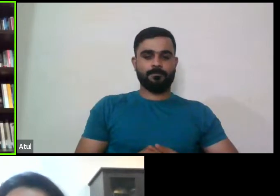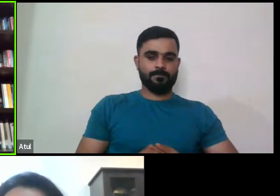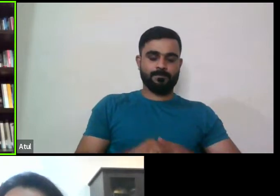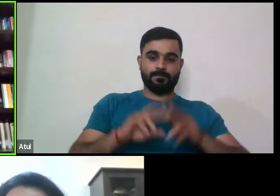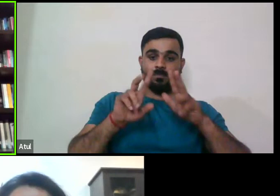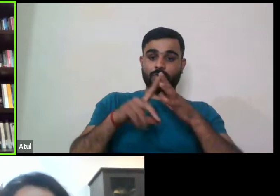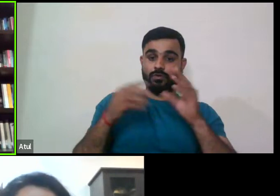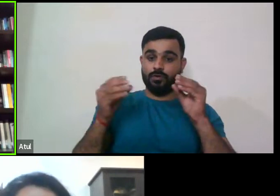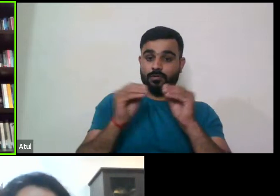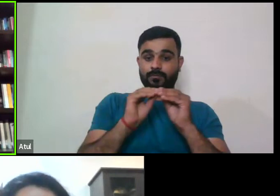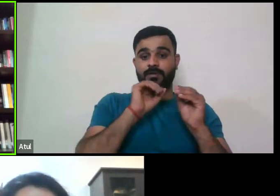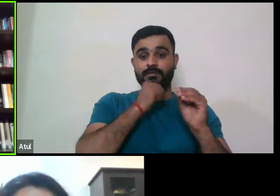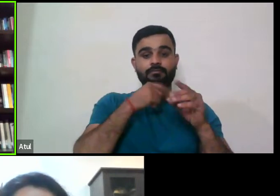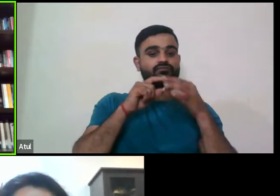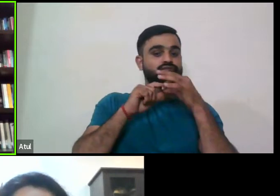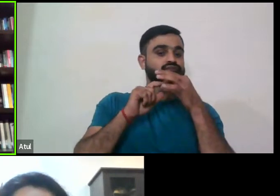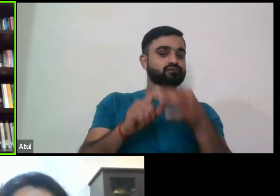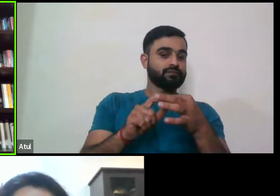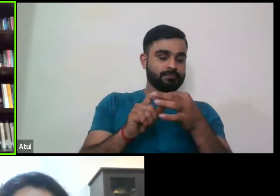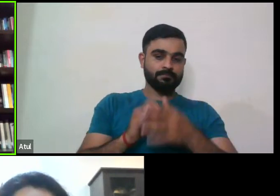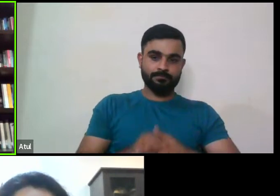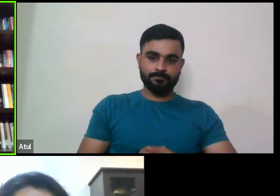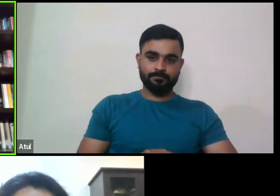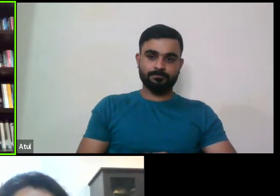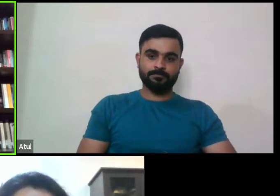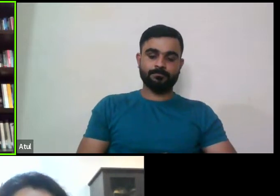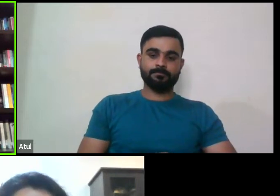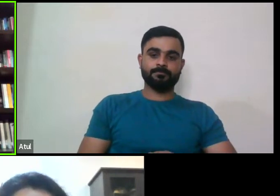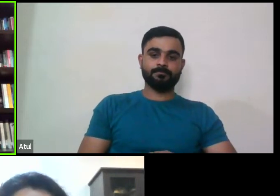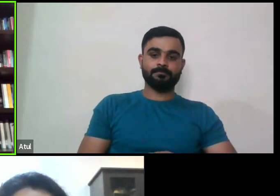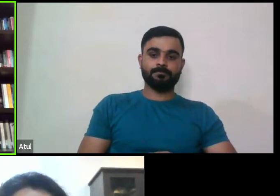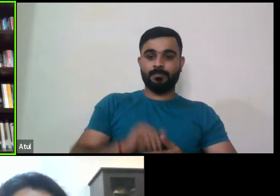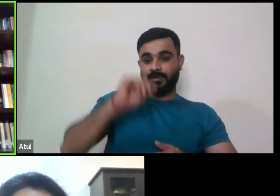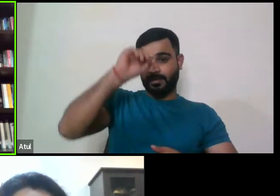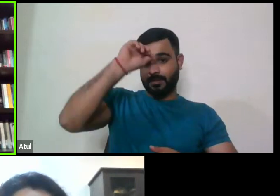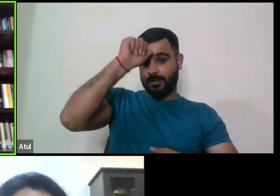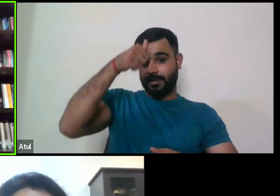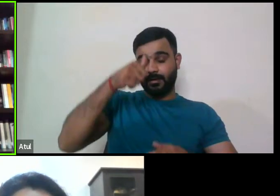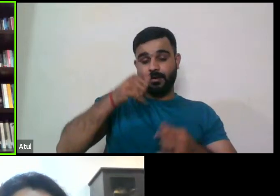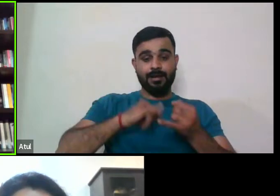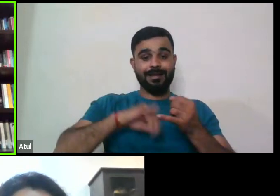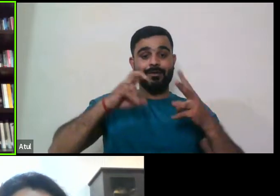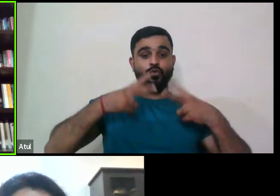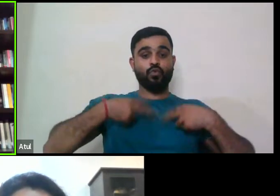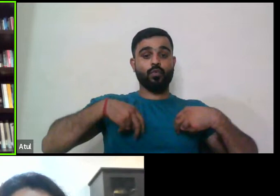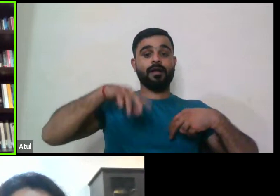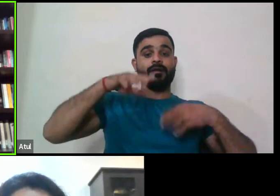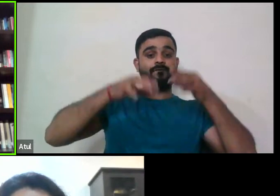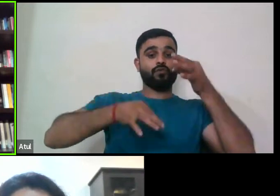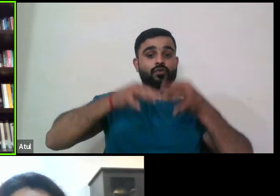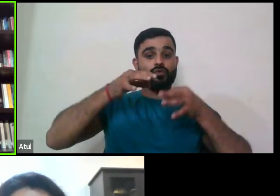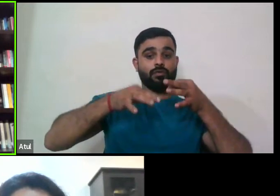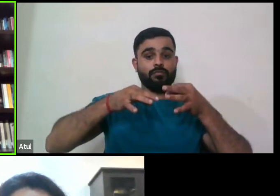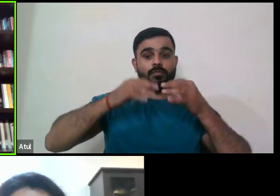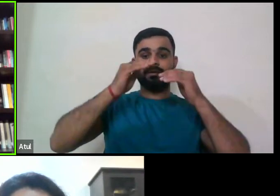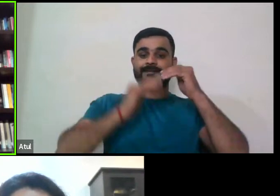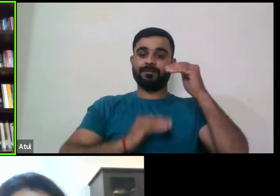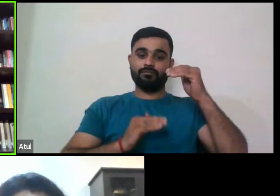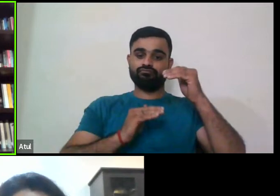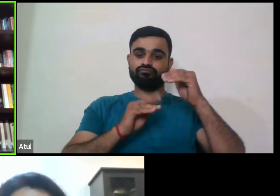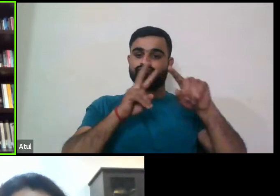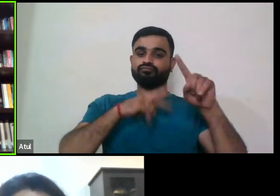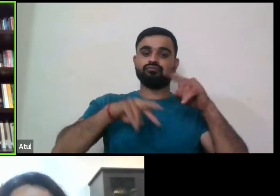the retirement age question itself, I mean, Indian Supreme Court judges are on the lower end of the